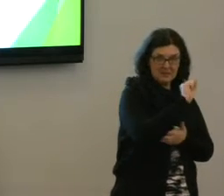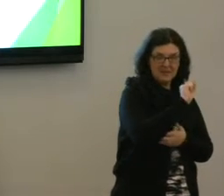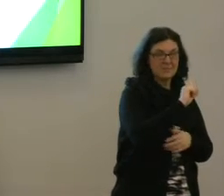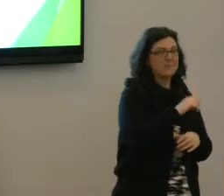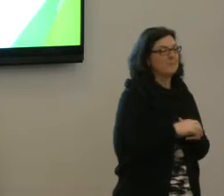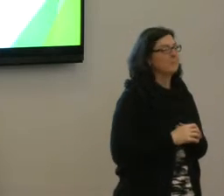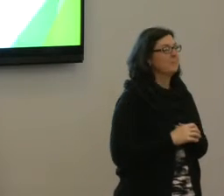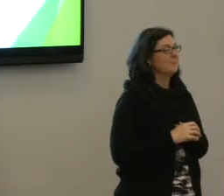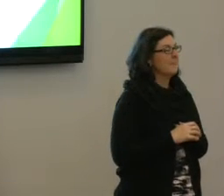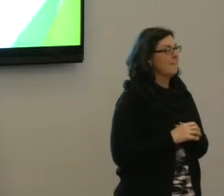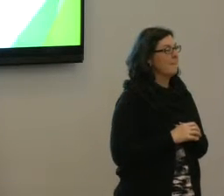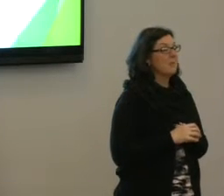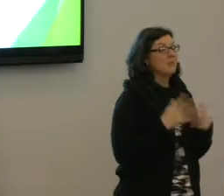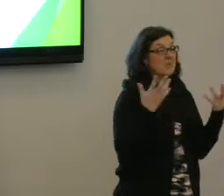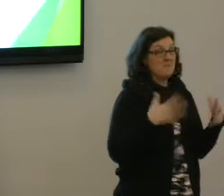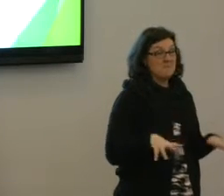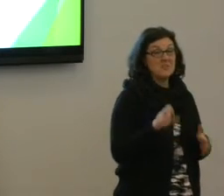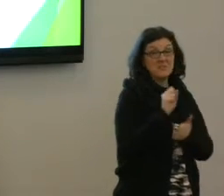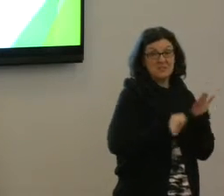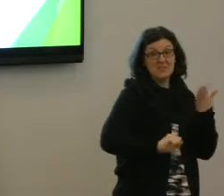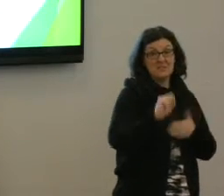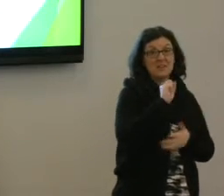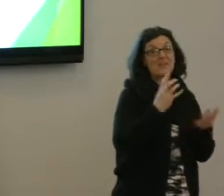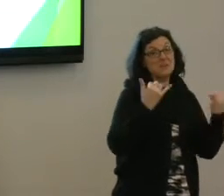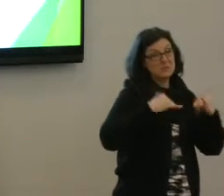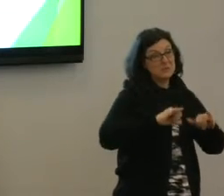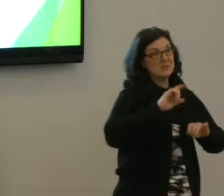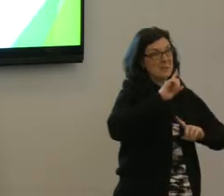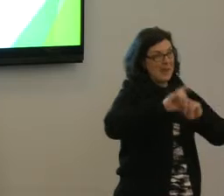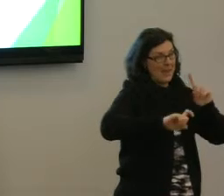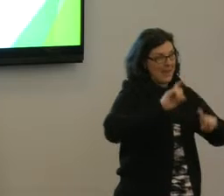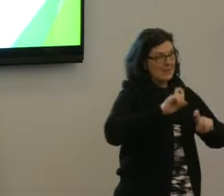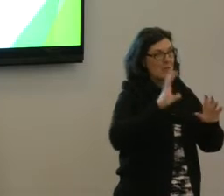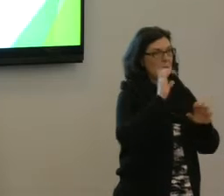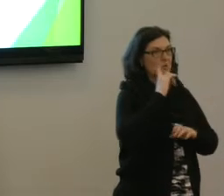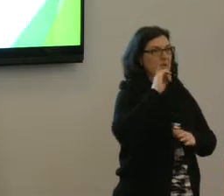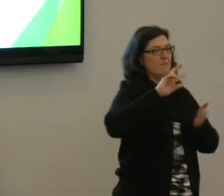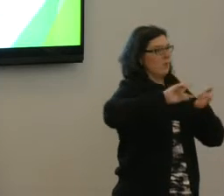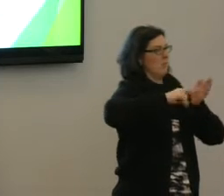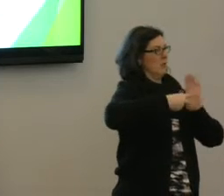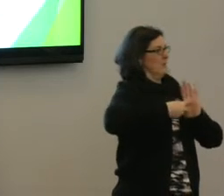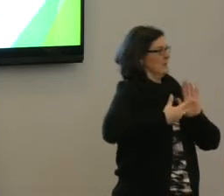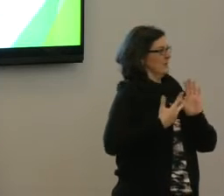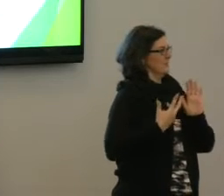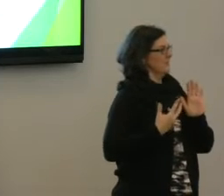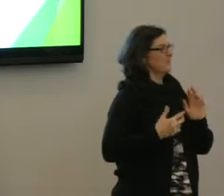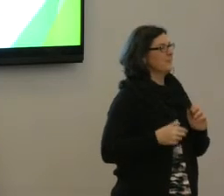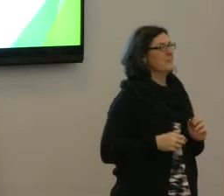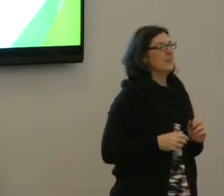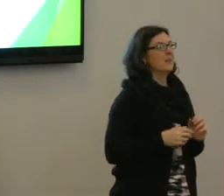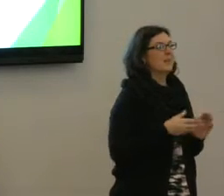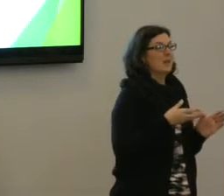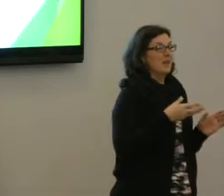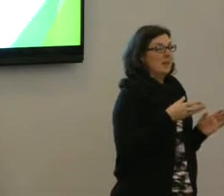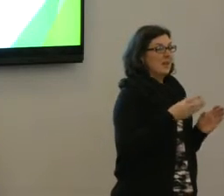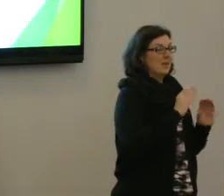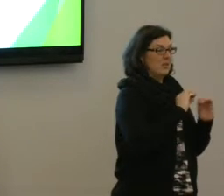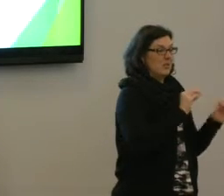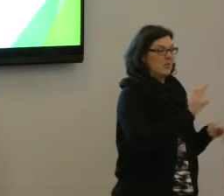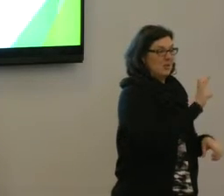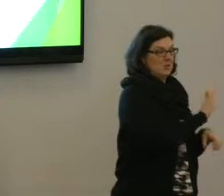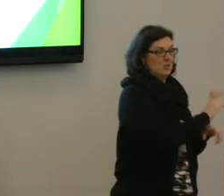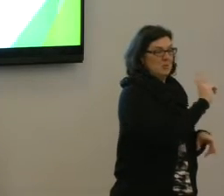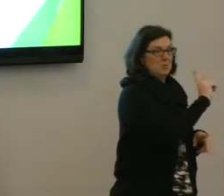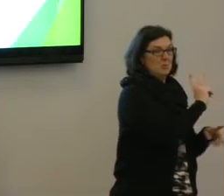for a long time after seminary sometimes, as we keep on looking for that. It's the question that the secular world answers by, you're supposed to be a